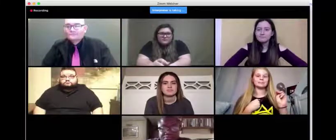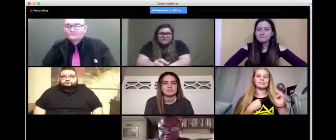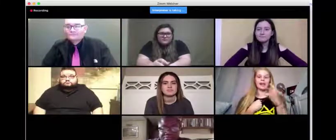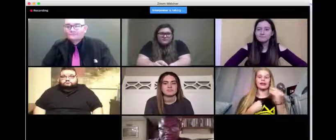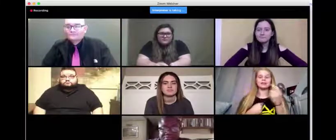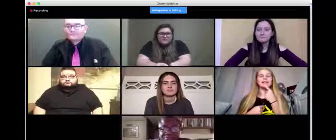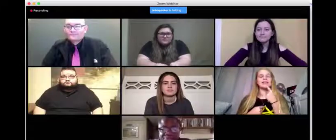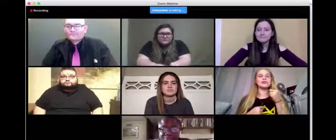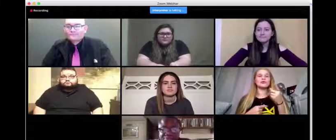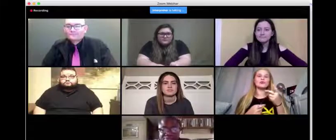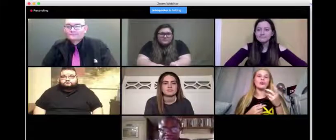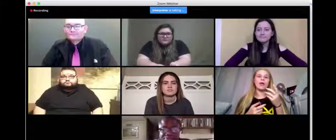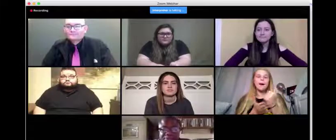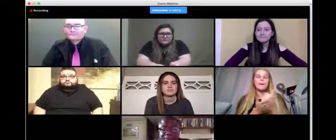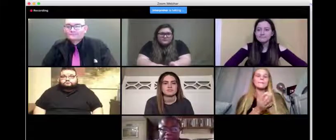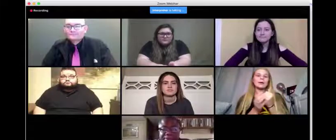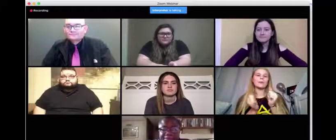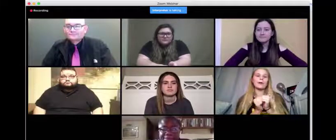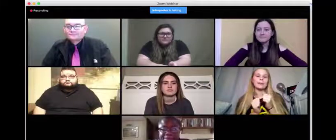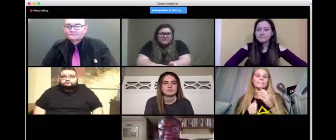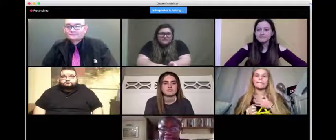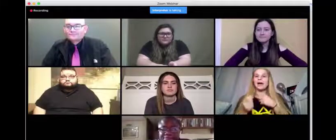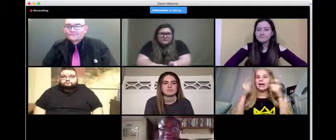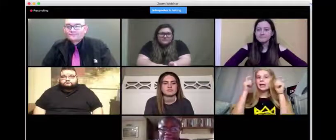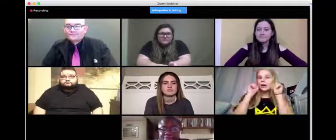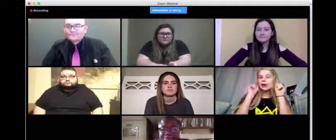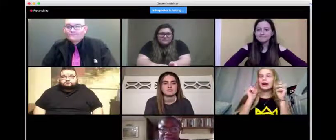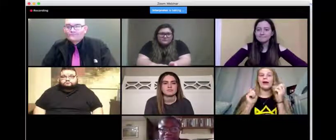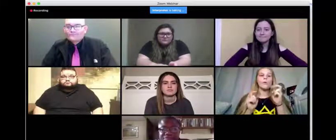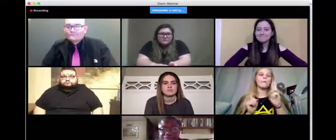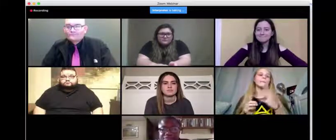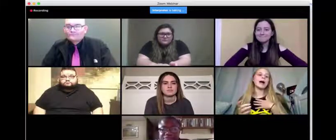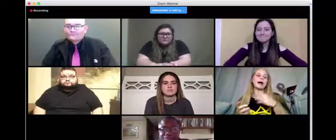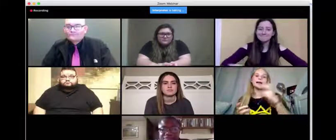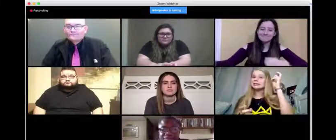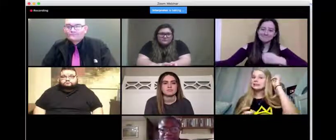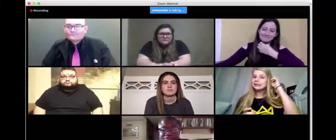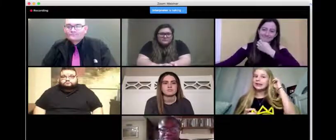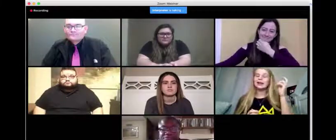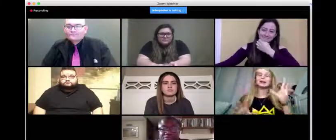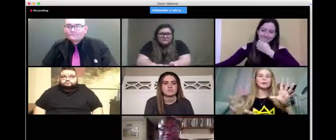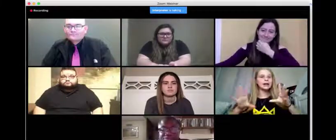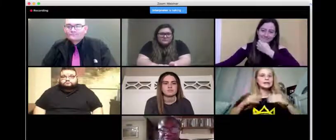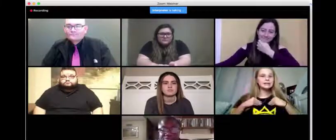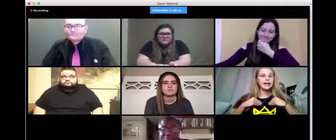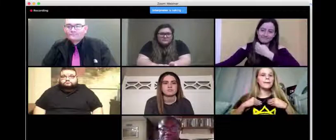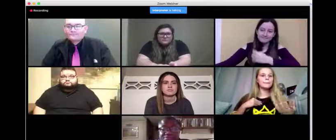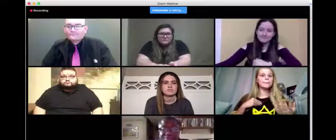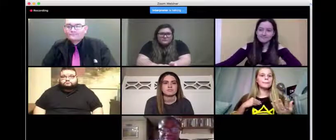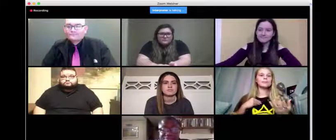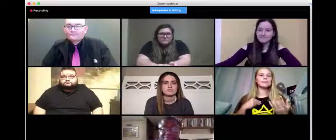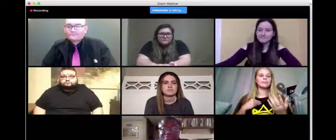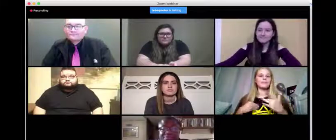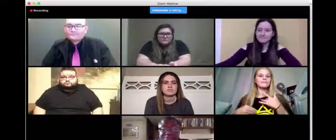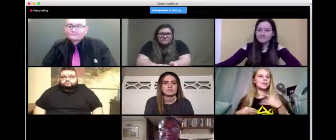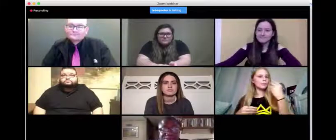or my cochlear, and accept people to feeling, comfortable with having hearing aids and cochlears and being out in the